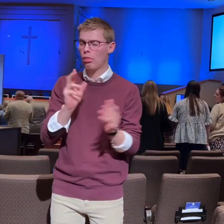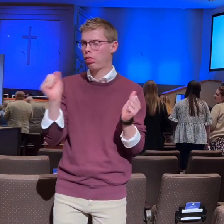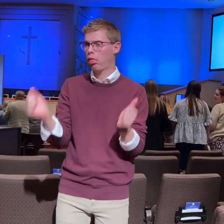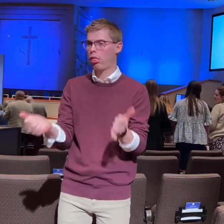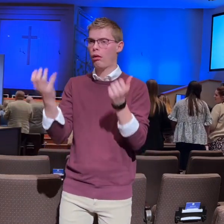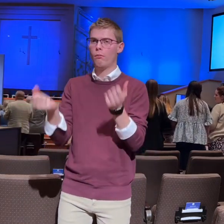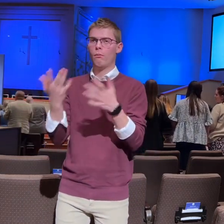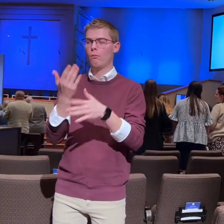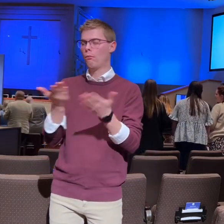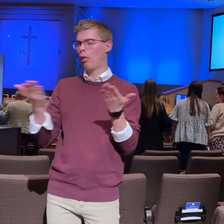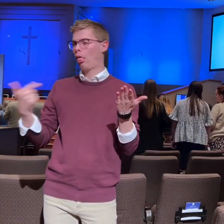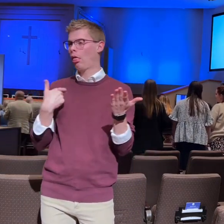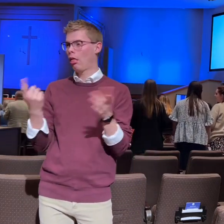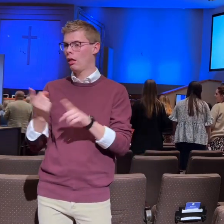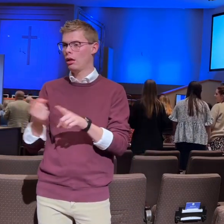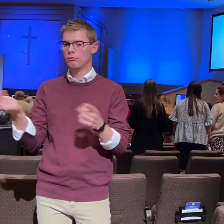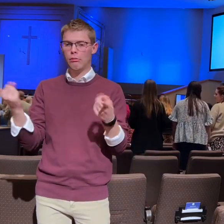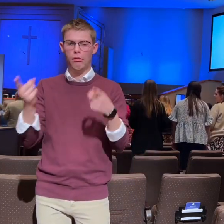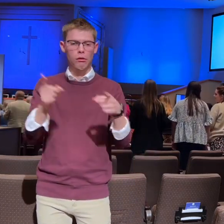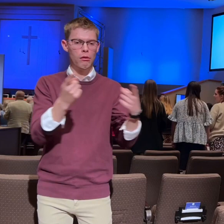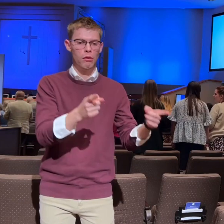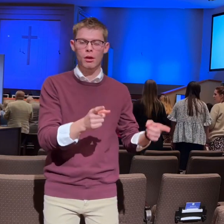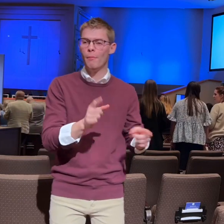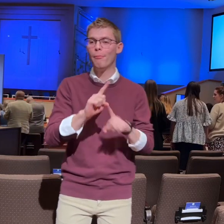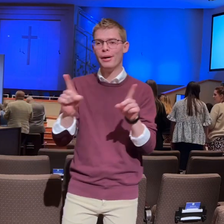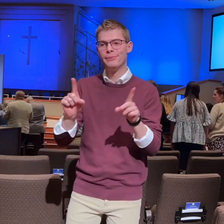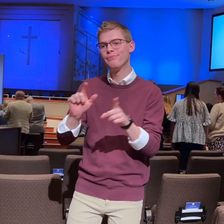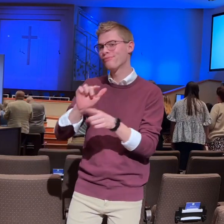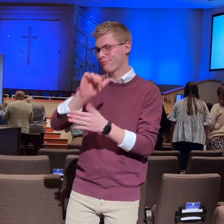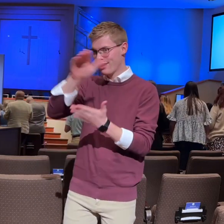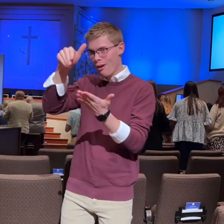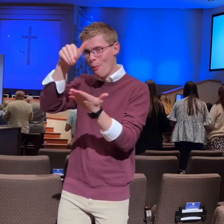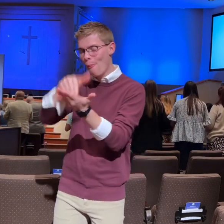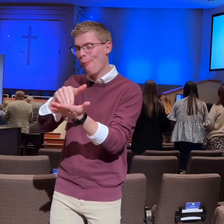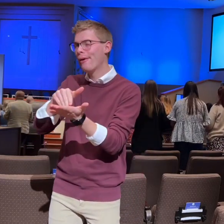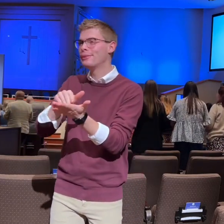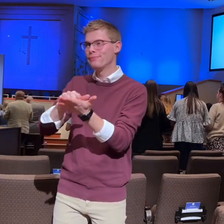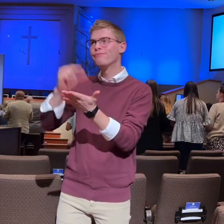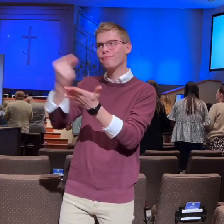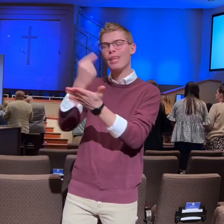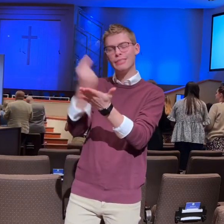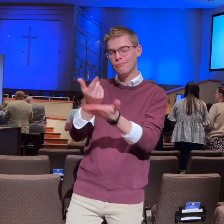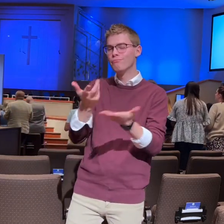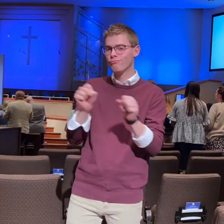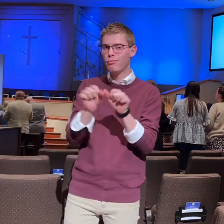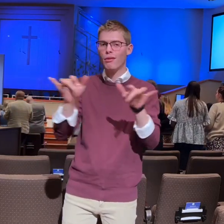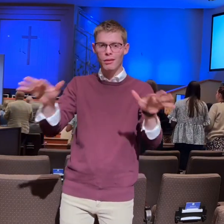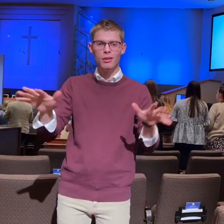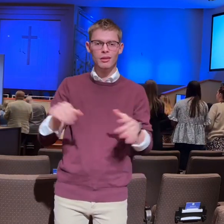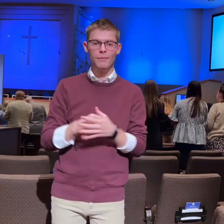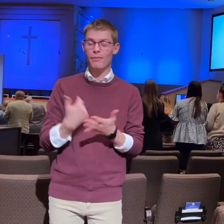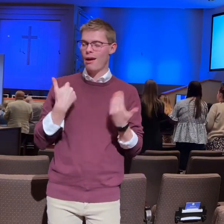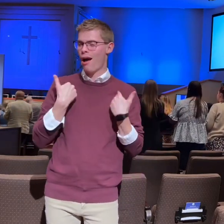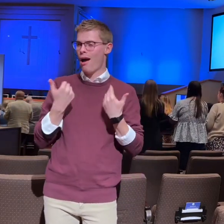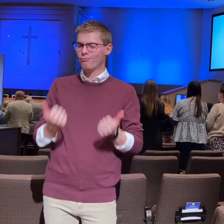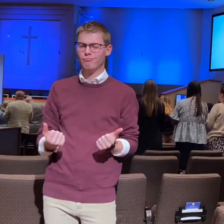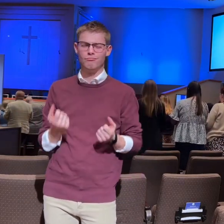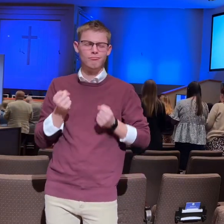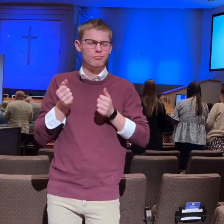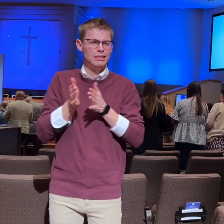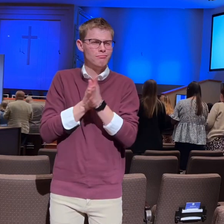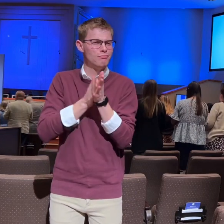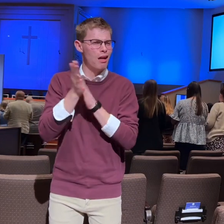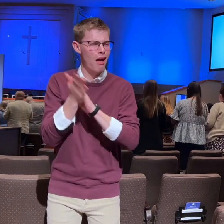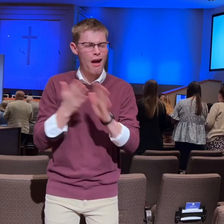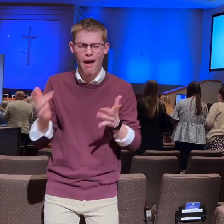it all revolves around the Great Commission of Jesus Christ. And so it all excites me. And I'm just thrilled that we can have part in these things, reaching